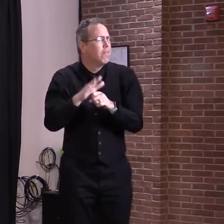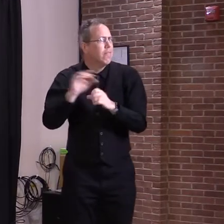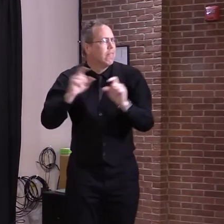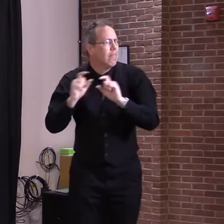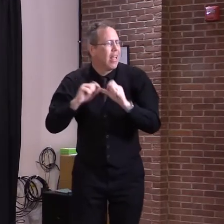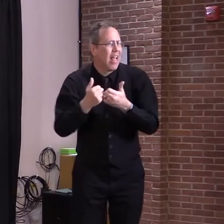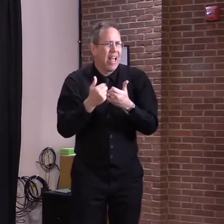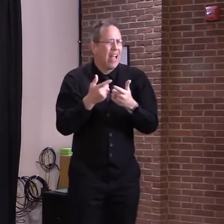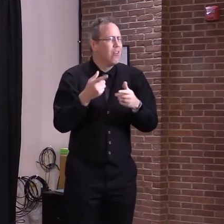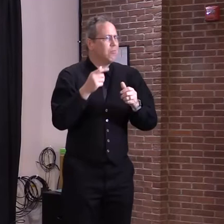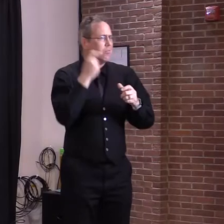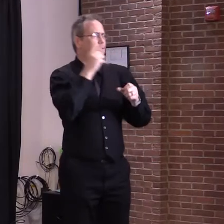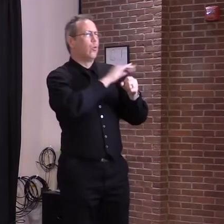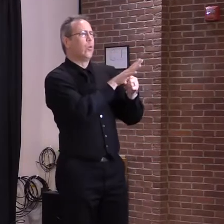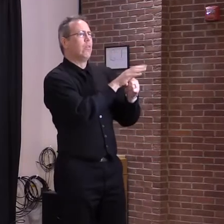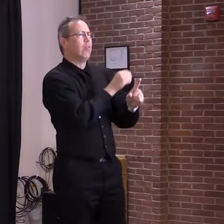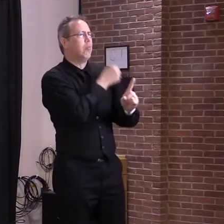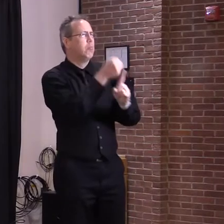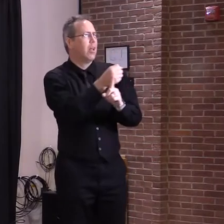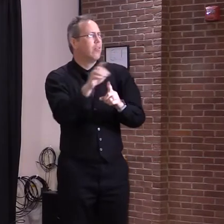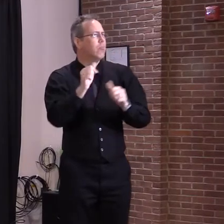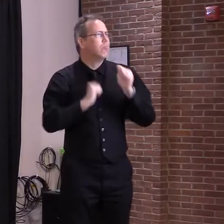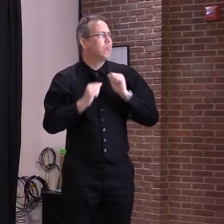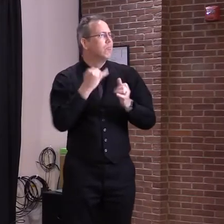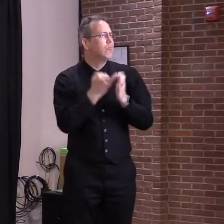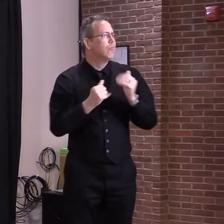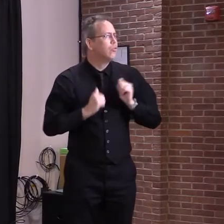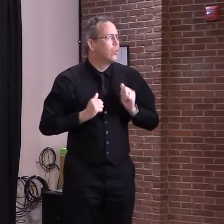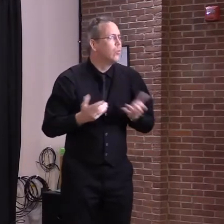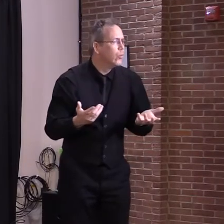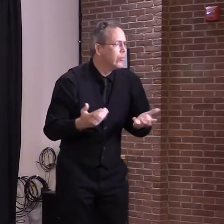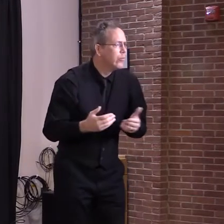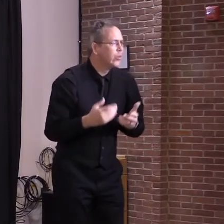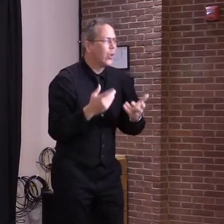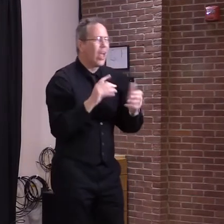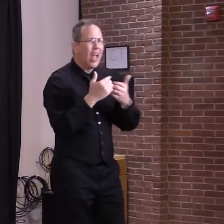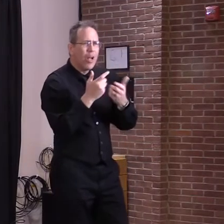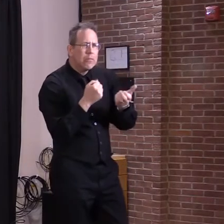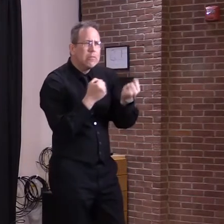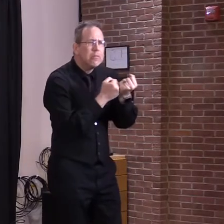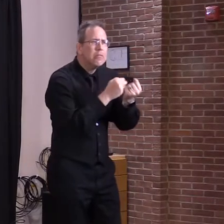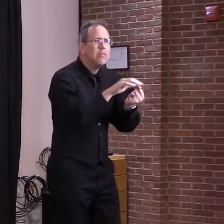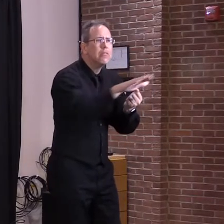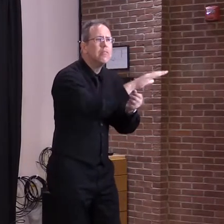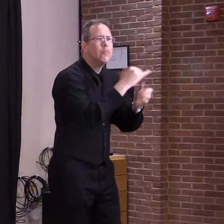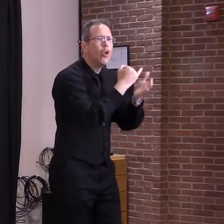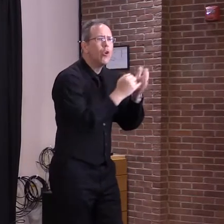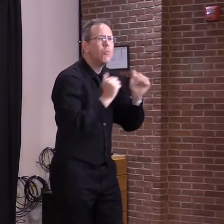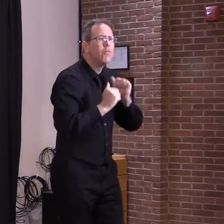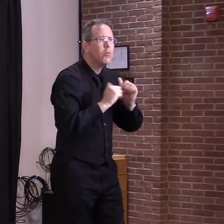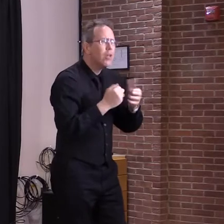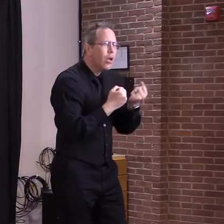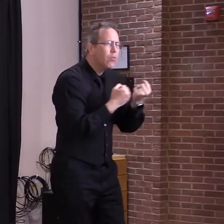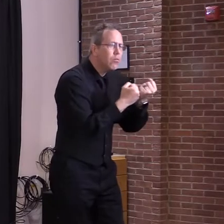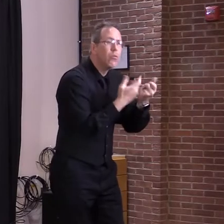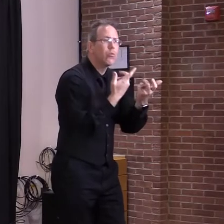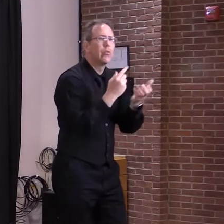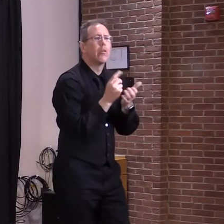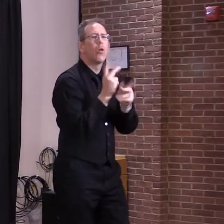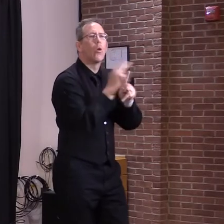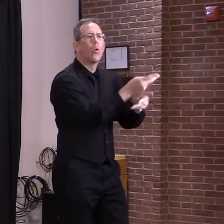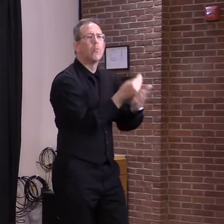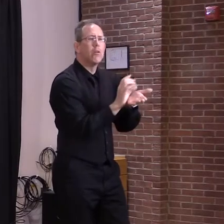pandemic. So in order to meet the needs of those types of businesses, VITA would issue a loan to help those entities